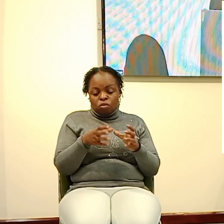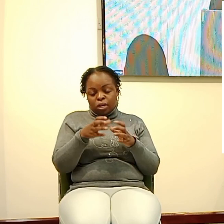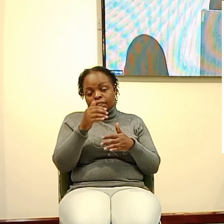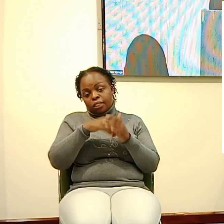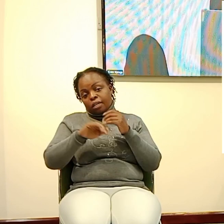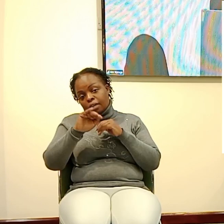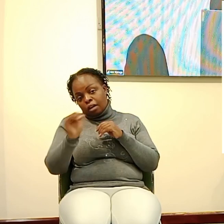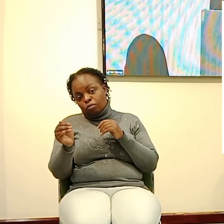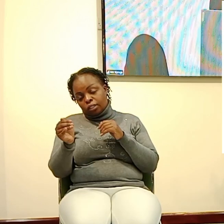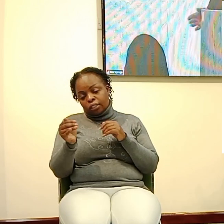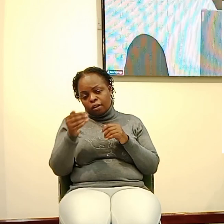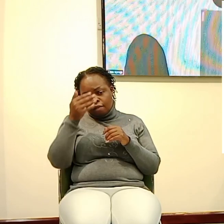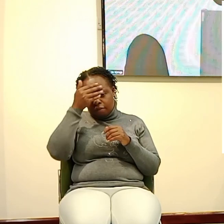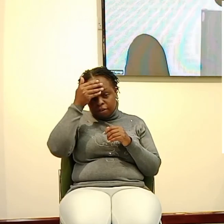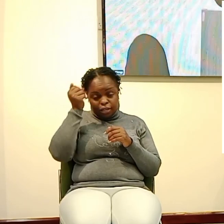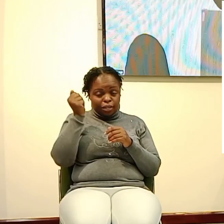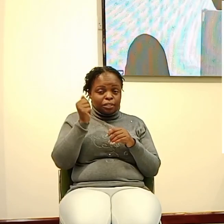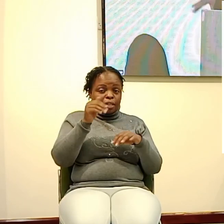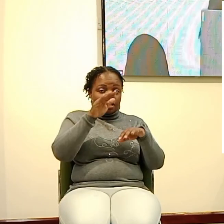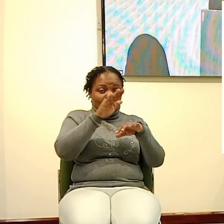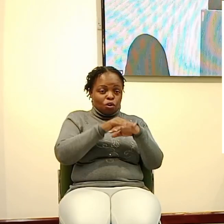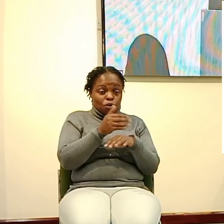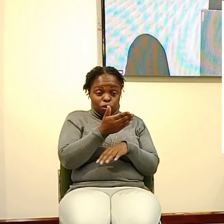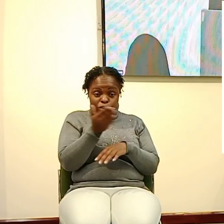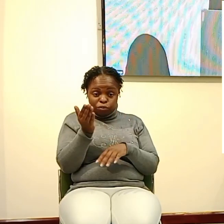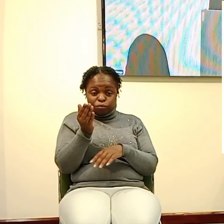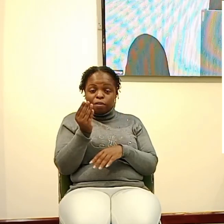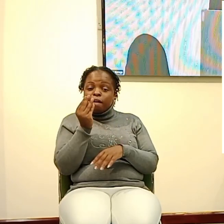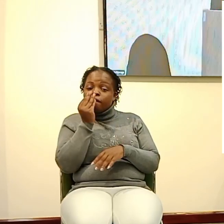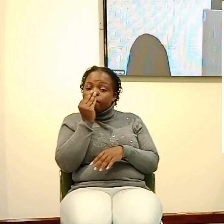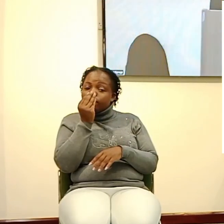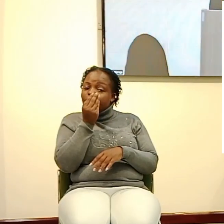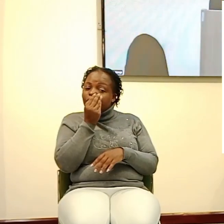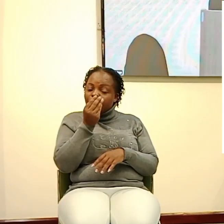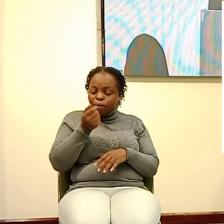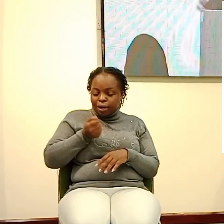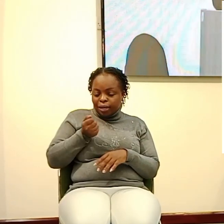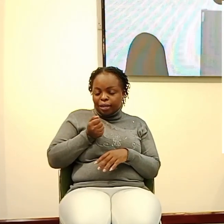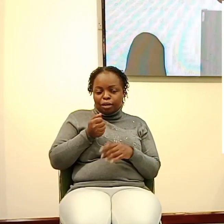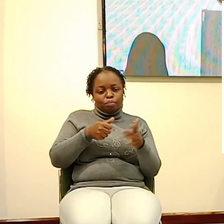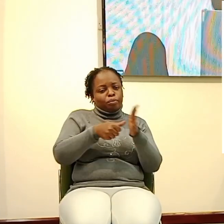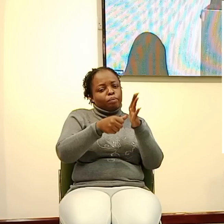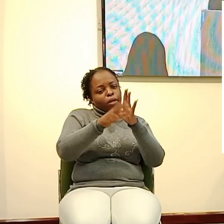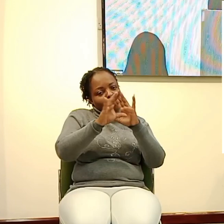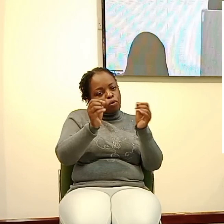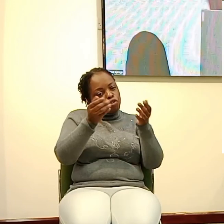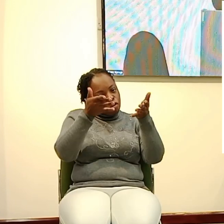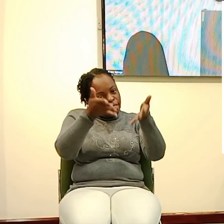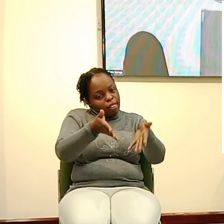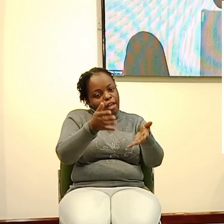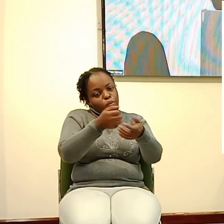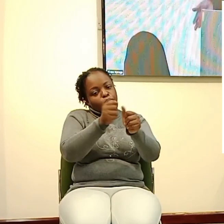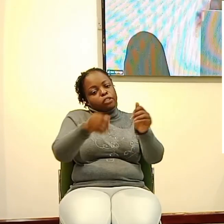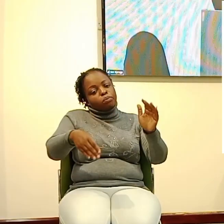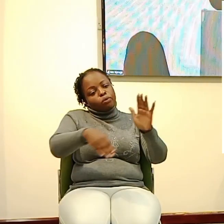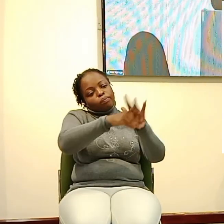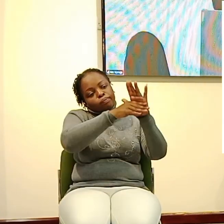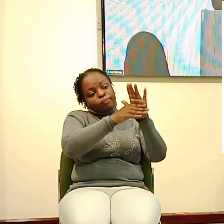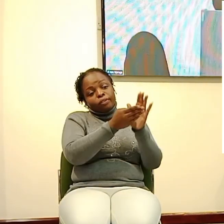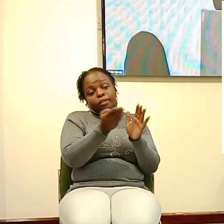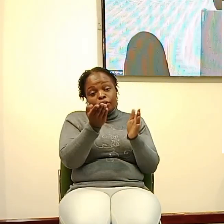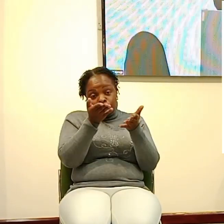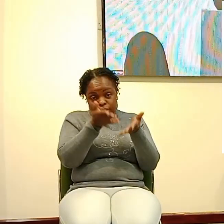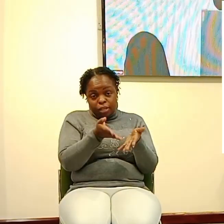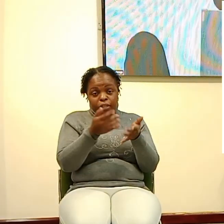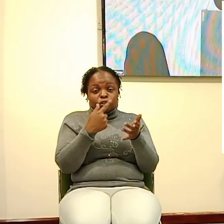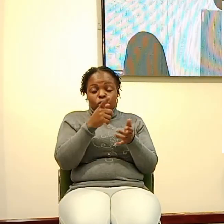counties, right? Forget that they call you flower girls, doesn't matter, you are there. They can't remove you, you are there. So